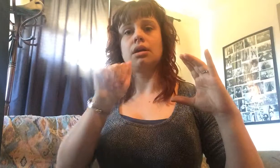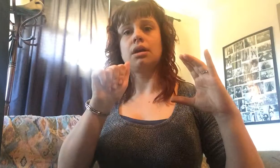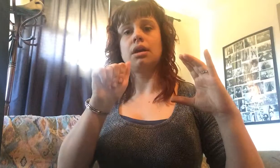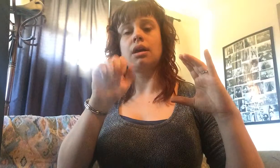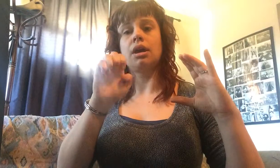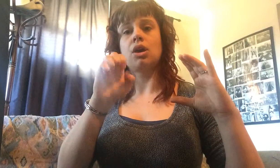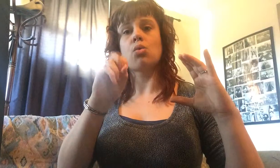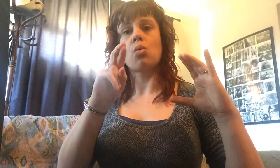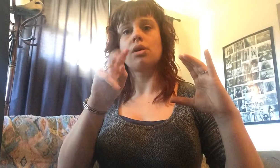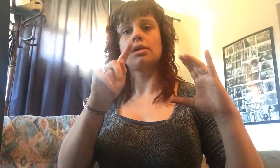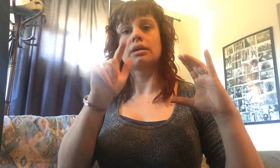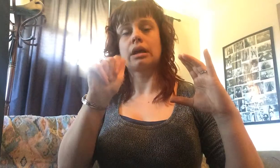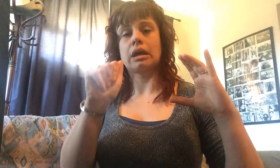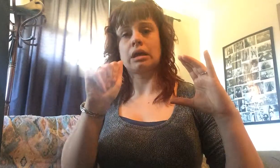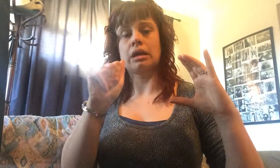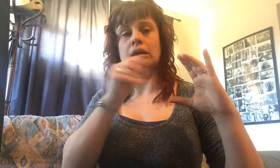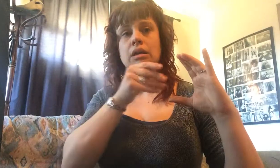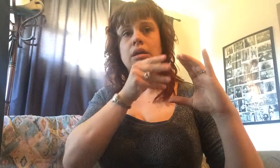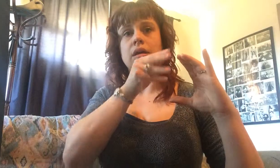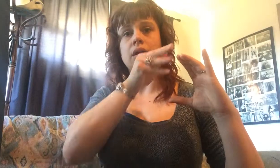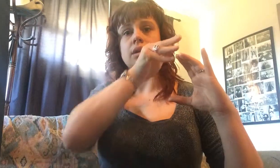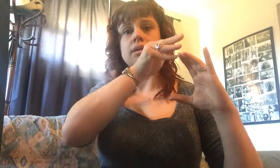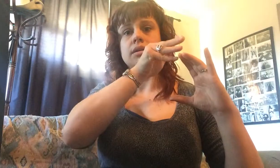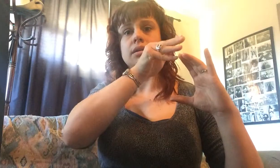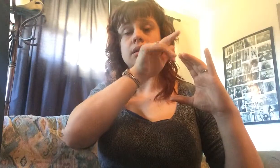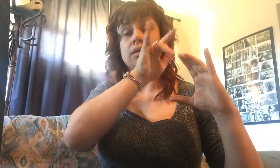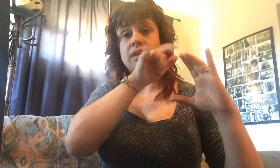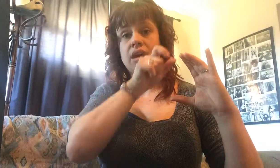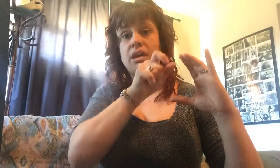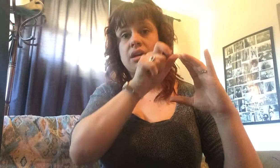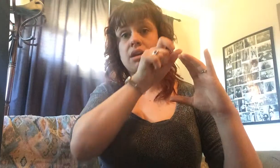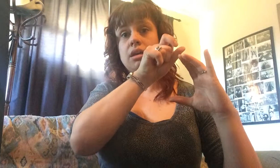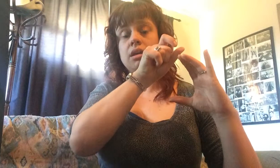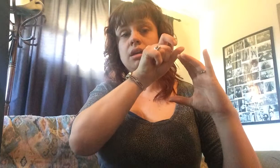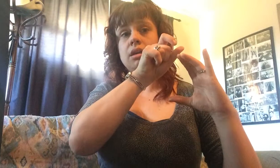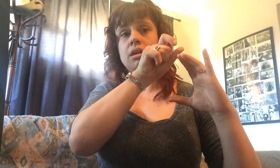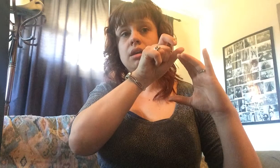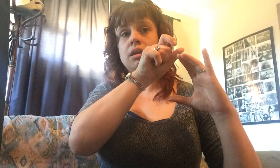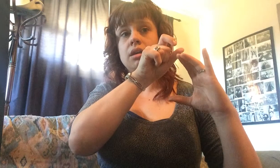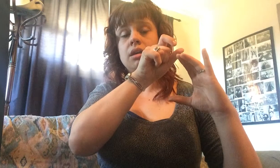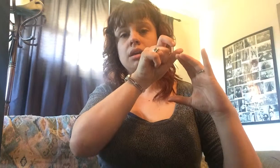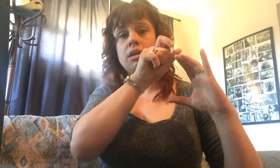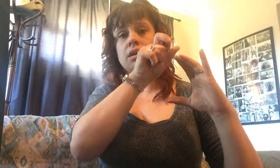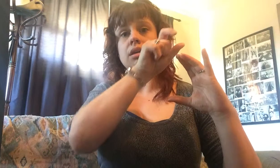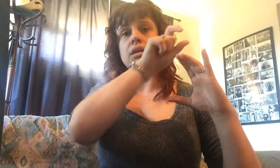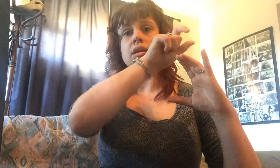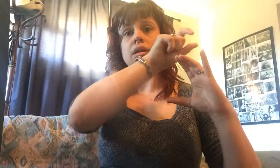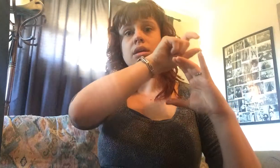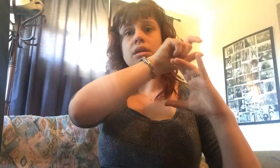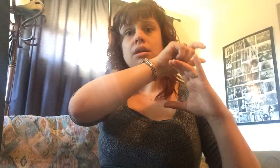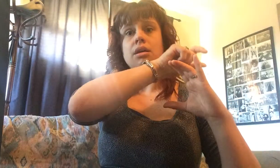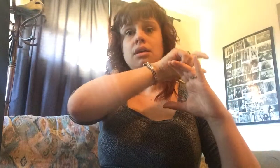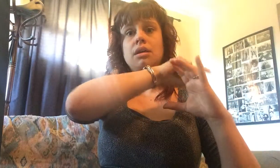And iota is going to carry this oxygenated blood to the different body parts Where